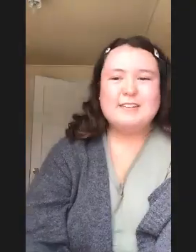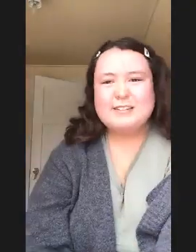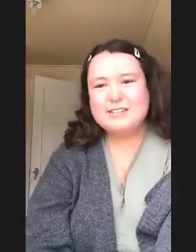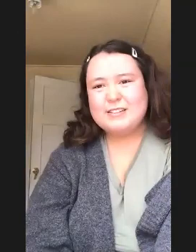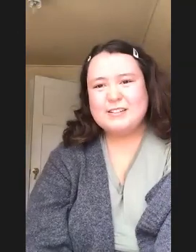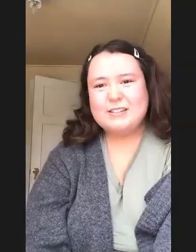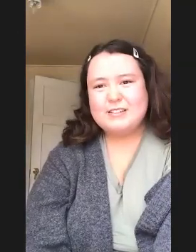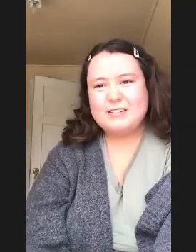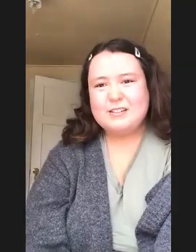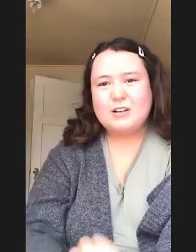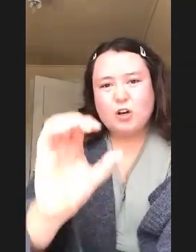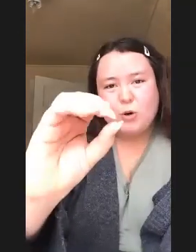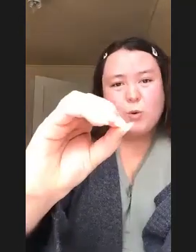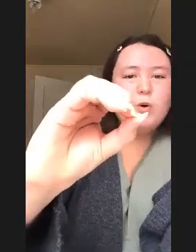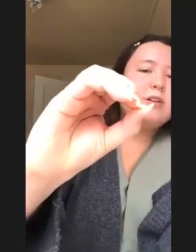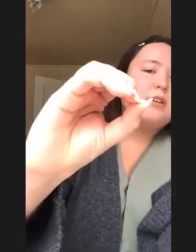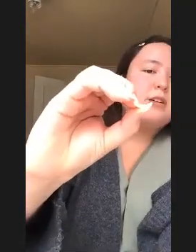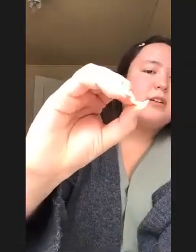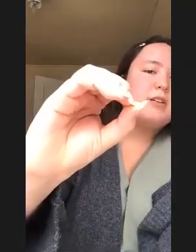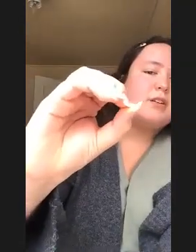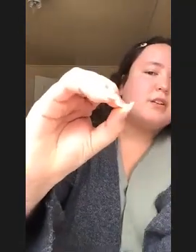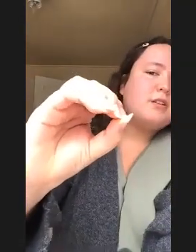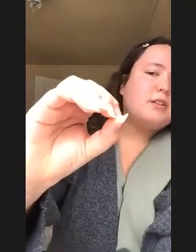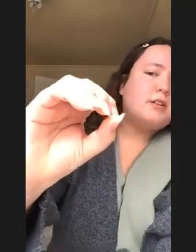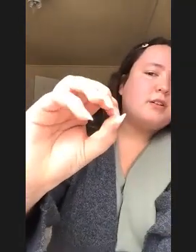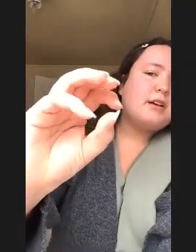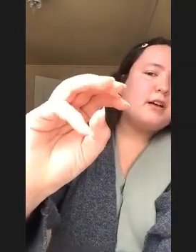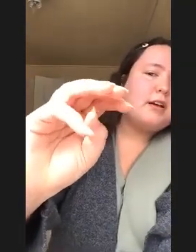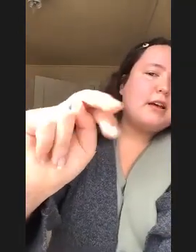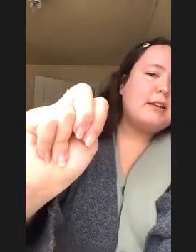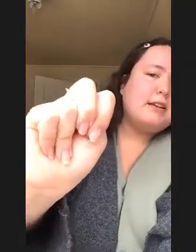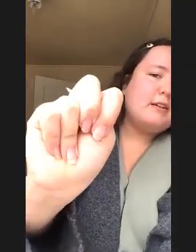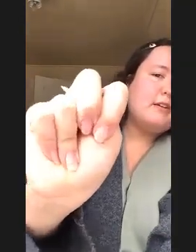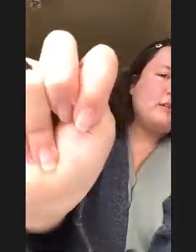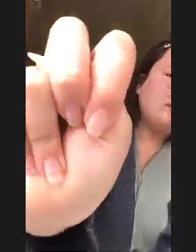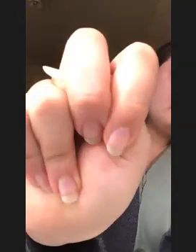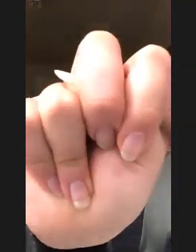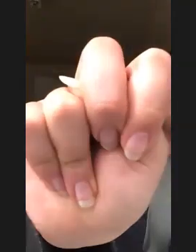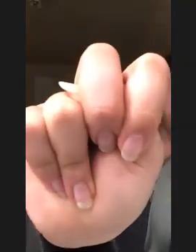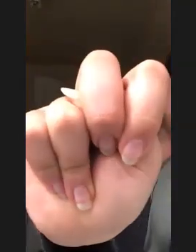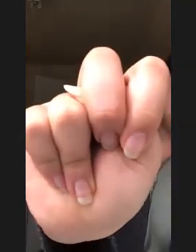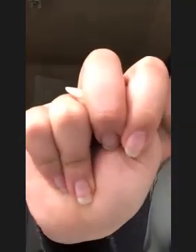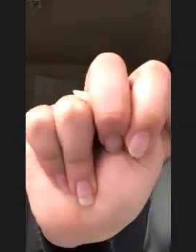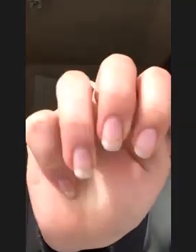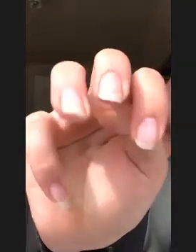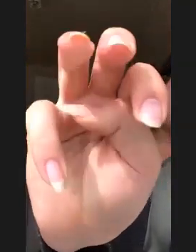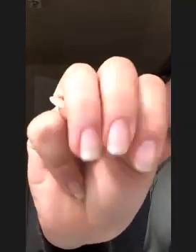O. O, N. N, M. O, M.